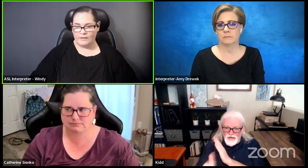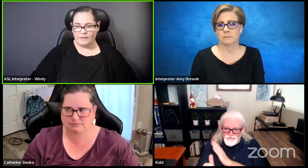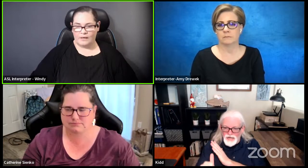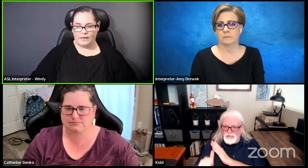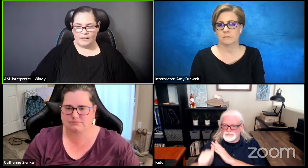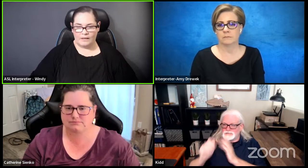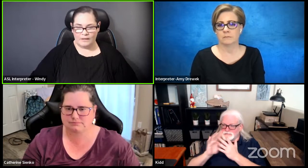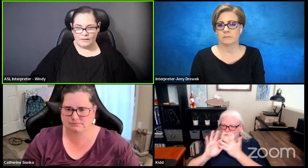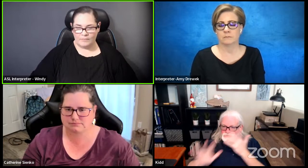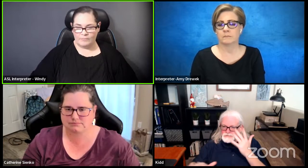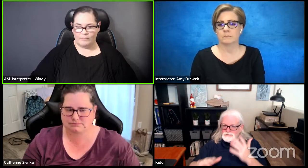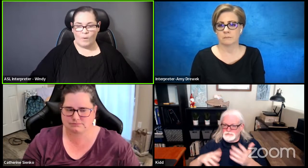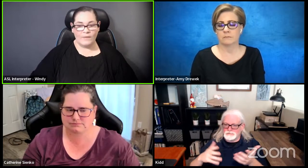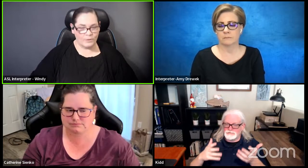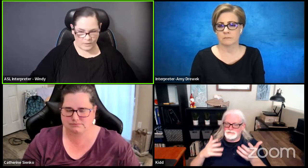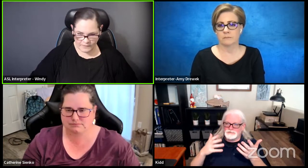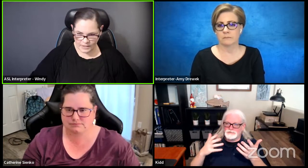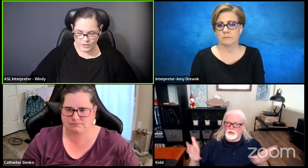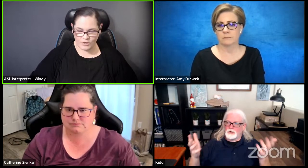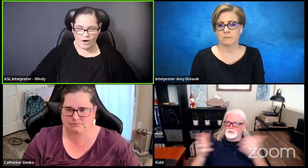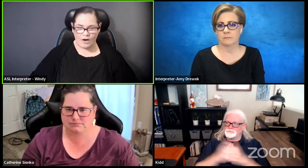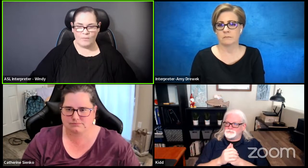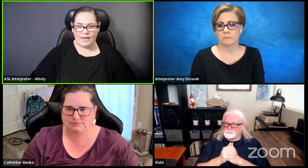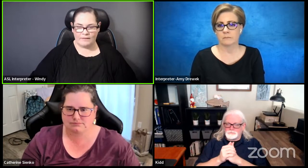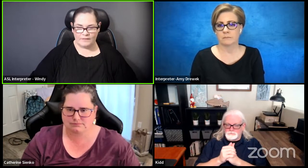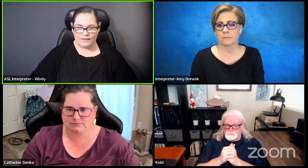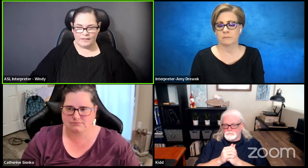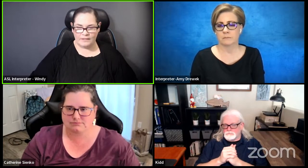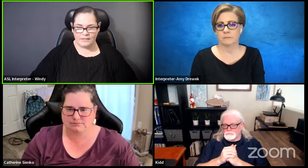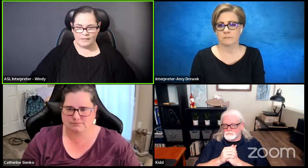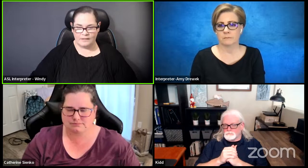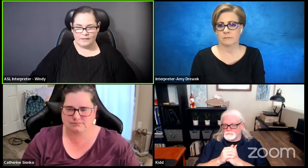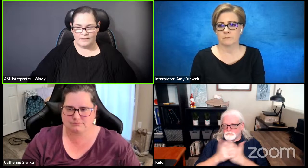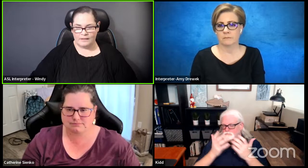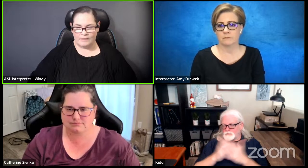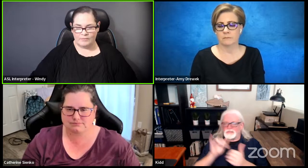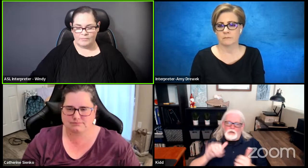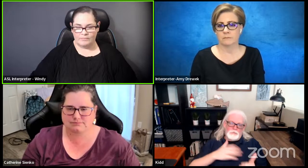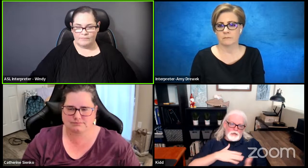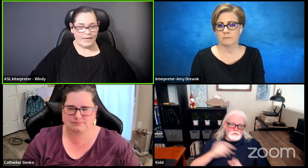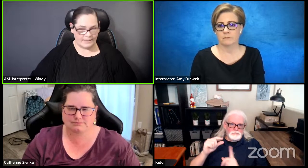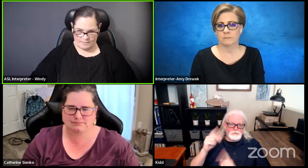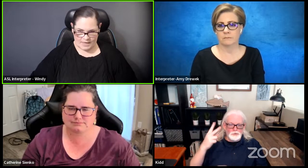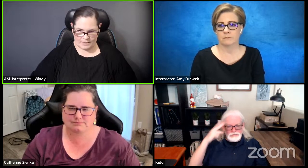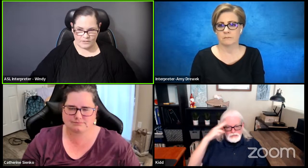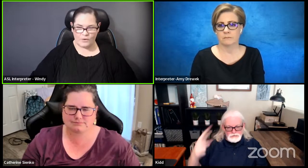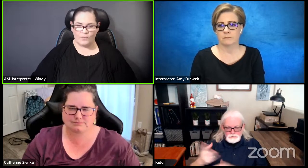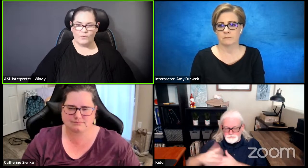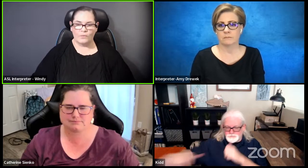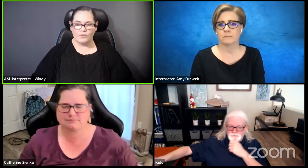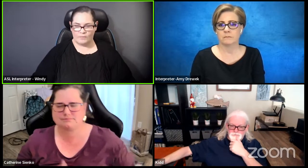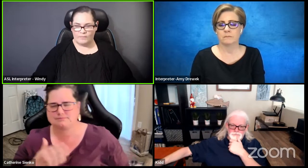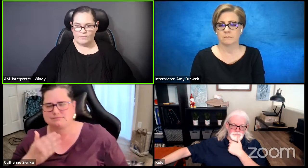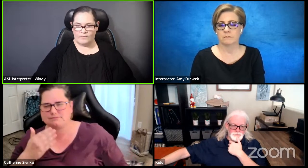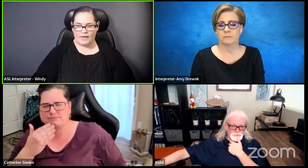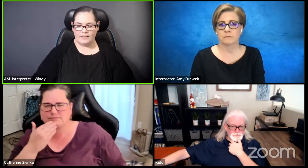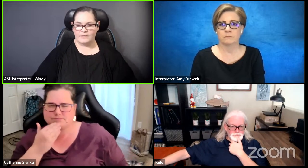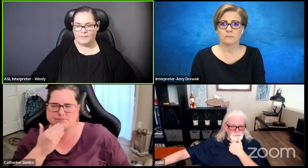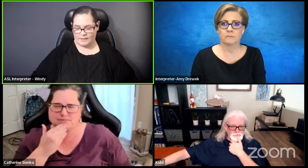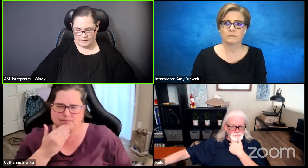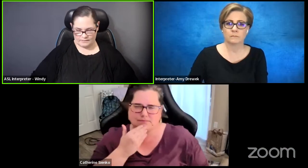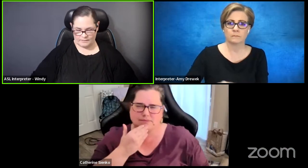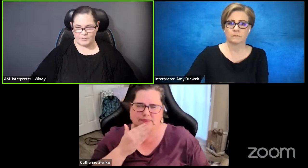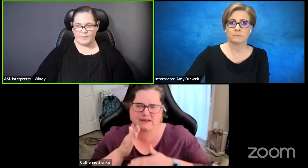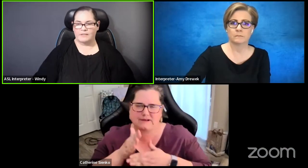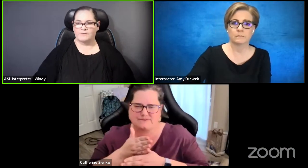their what those qualifications are. We have not vetted them yet. So that